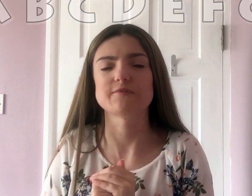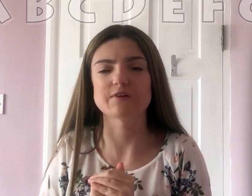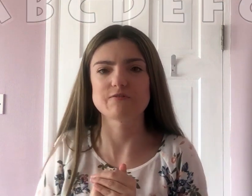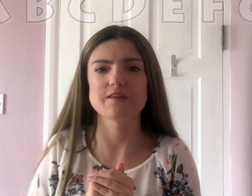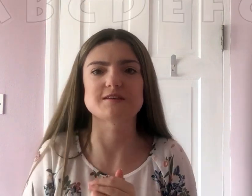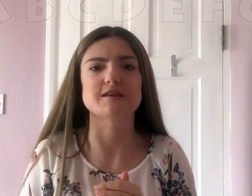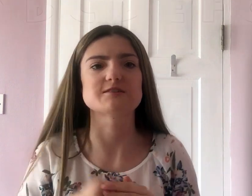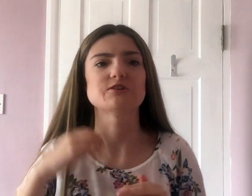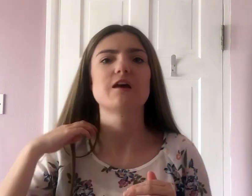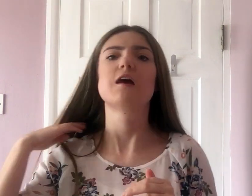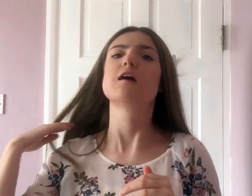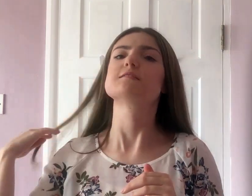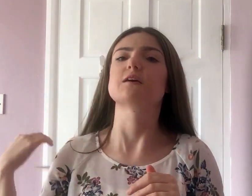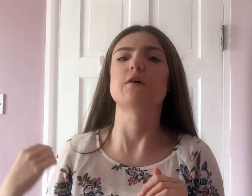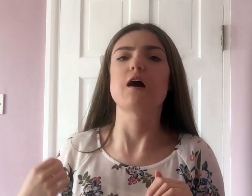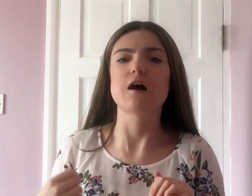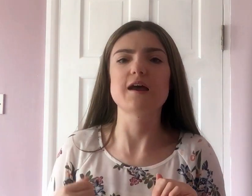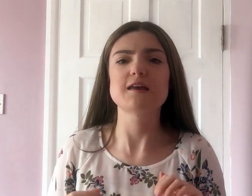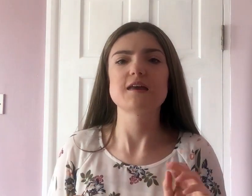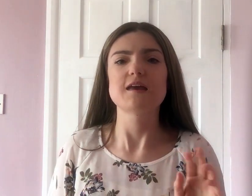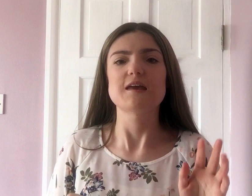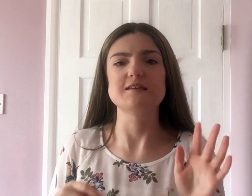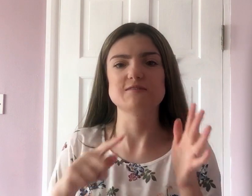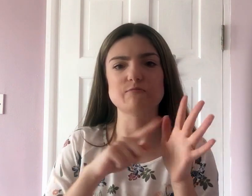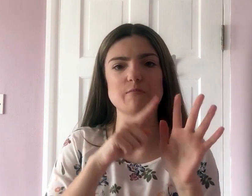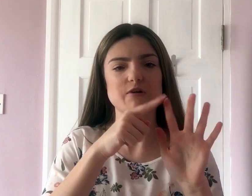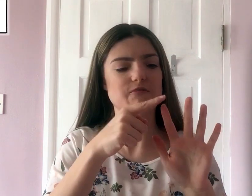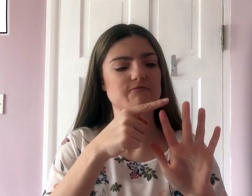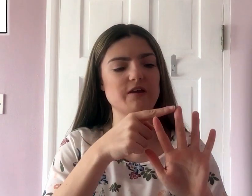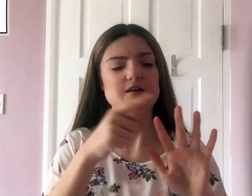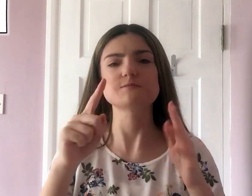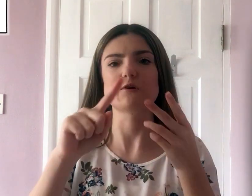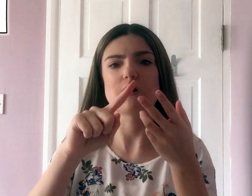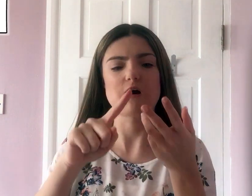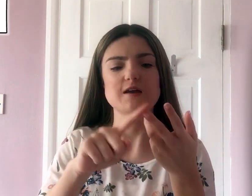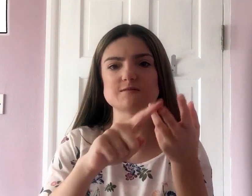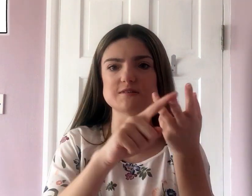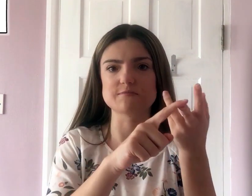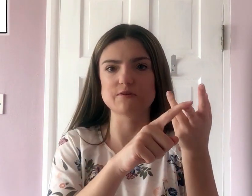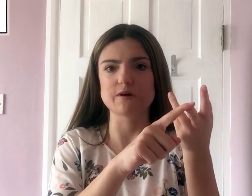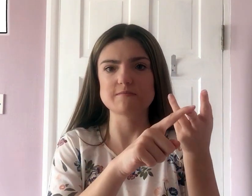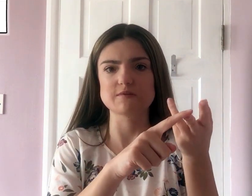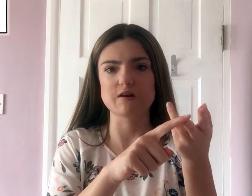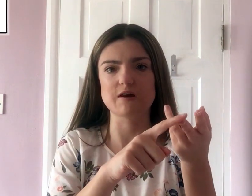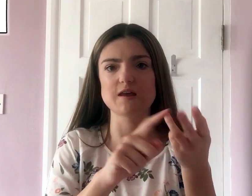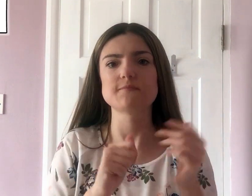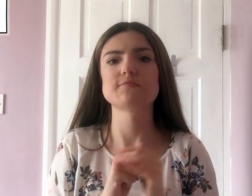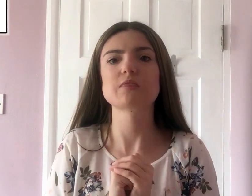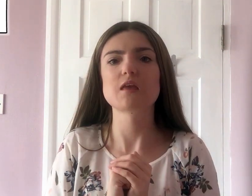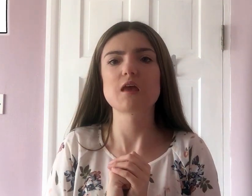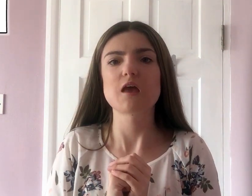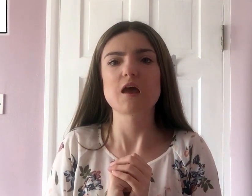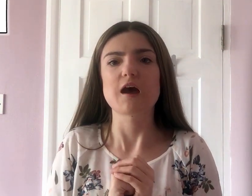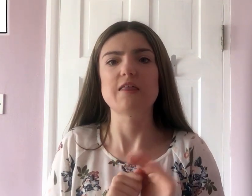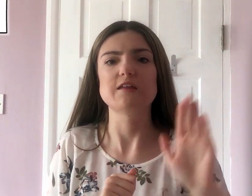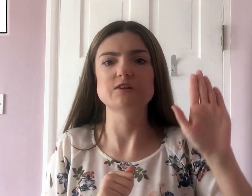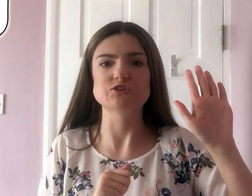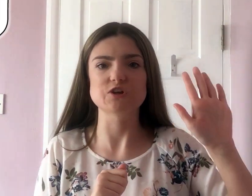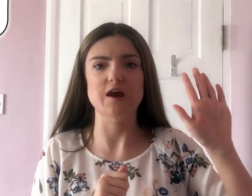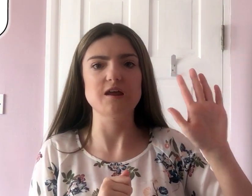go for the next section. So I is, if you remember our fingers, we've got I, so it's the middle one, I. And then J,